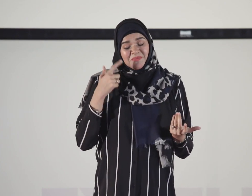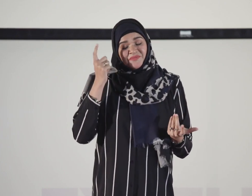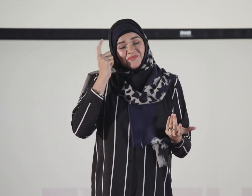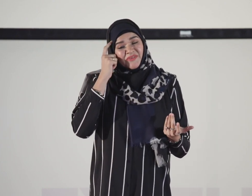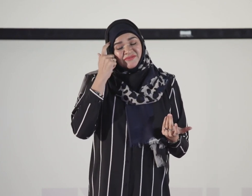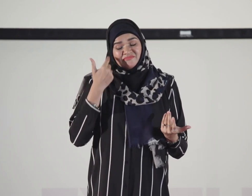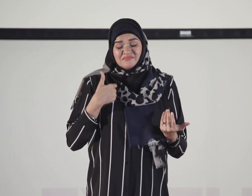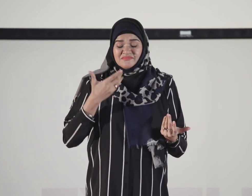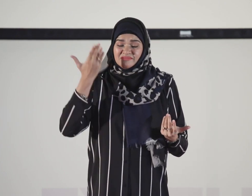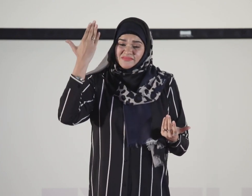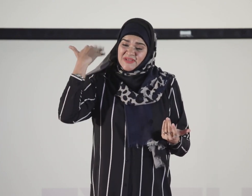their lives.